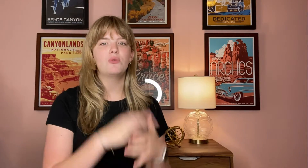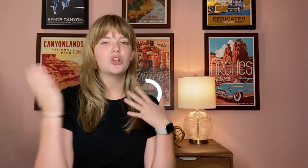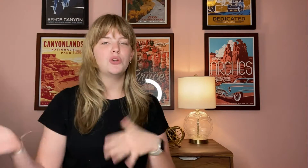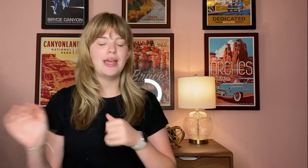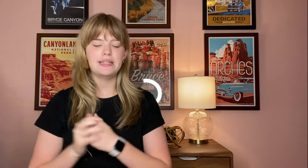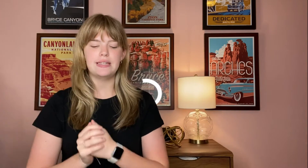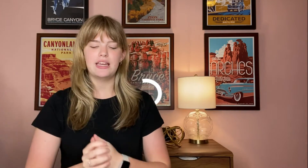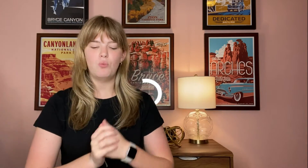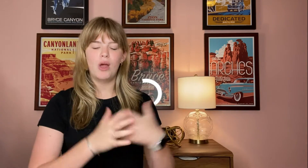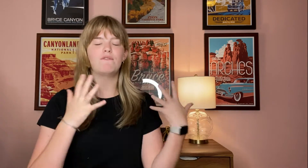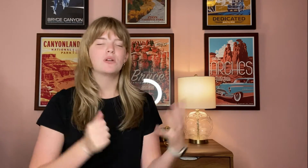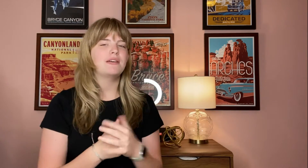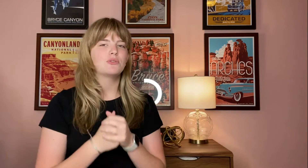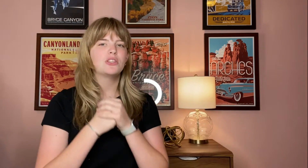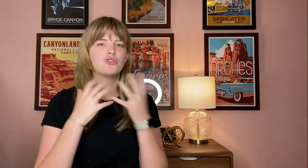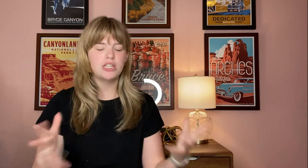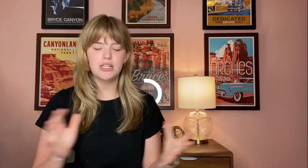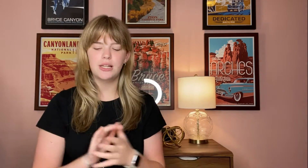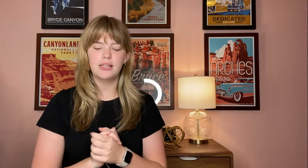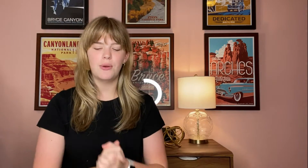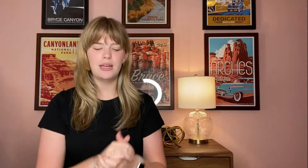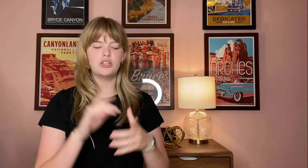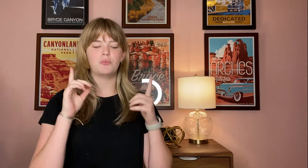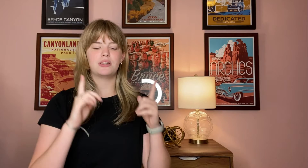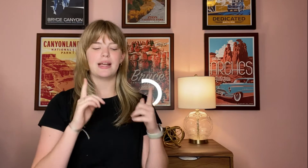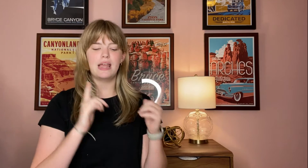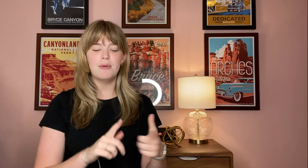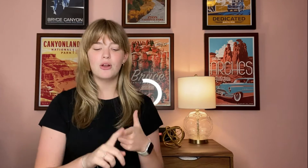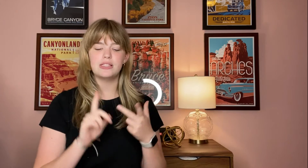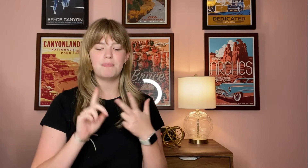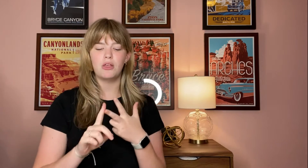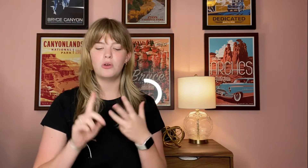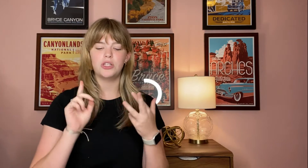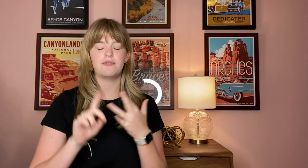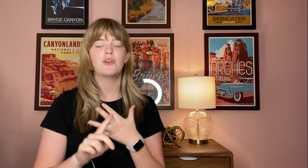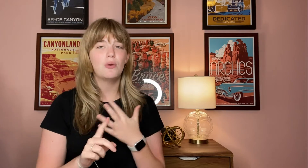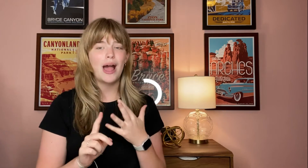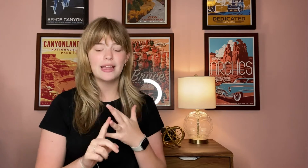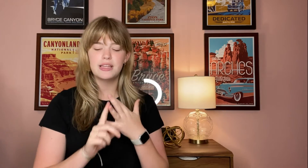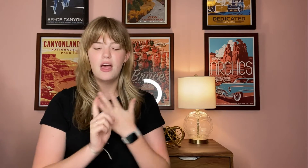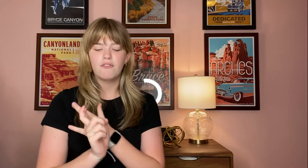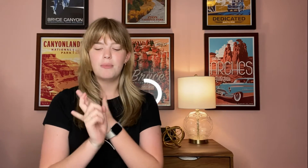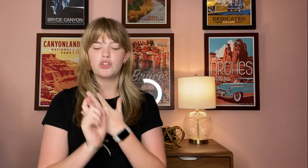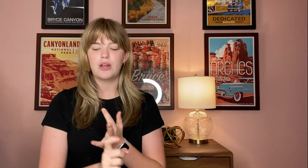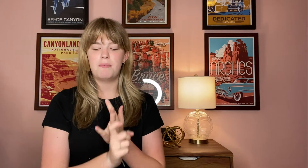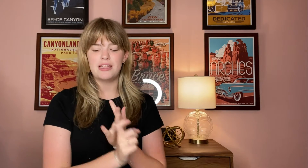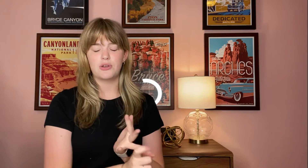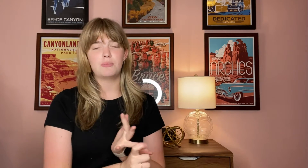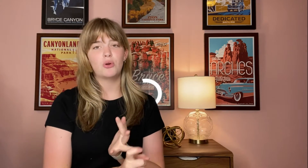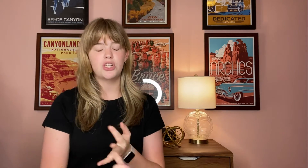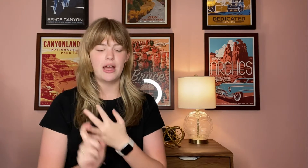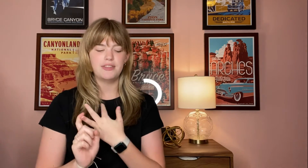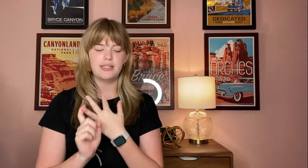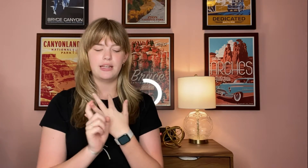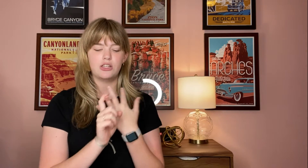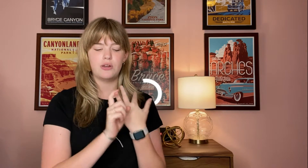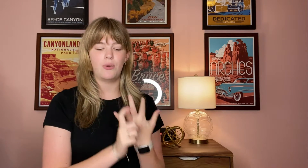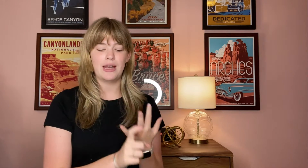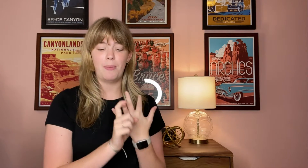to 1891, Fort Davis was strategically located to protect immigrants, mail coaches, and freight wagons from the Trampesco's portion of the San Antonio and El